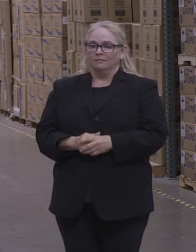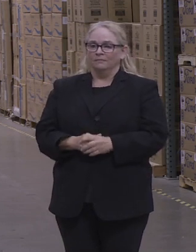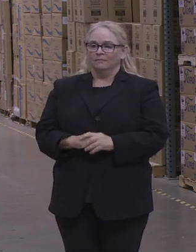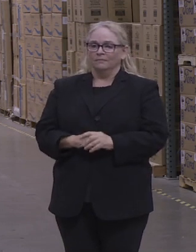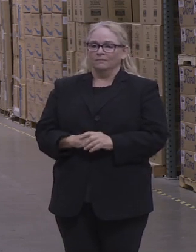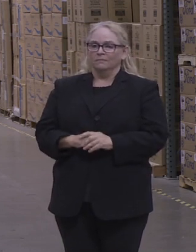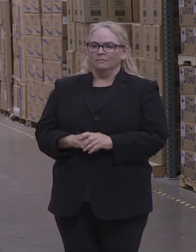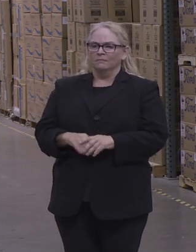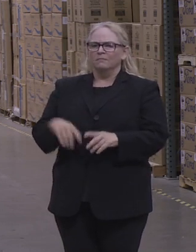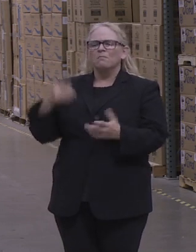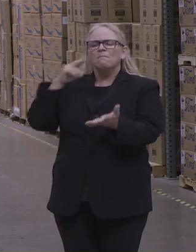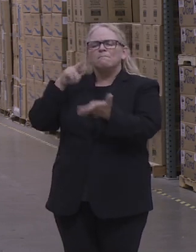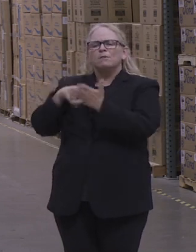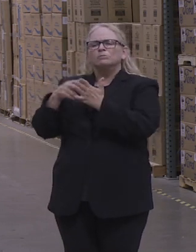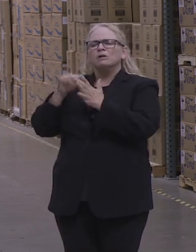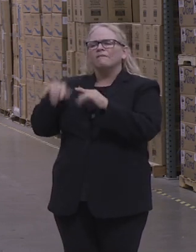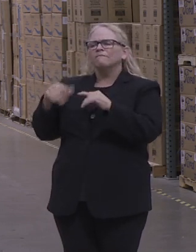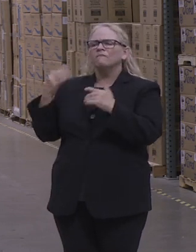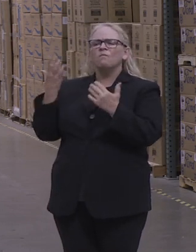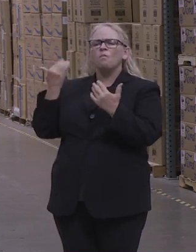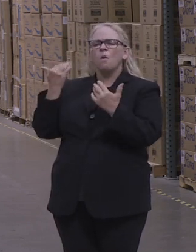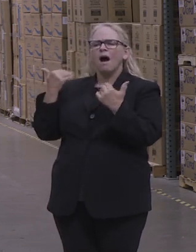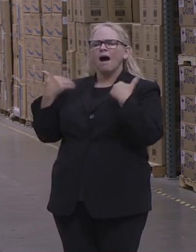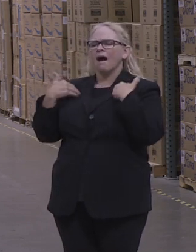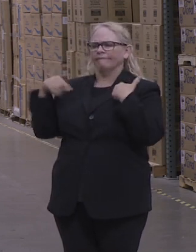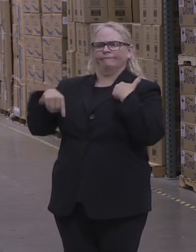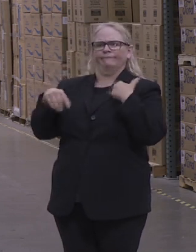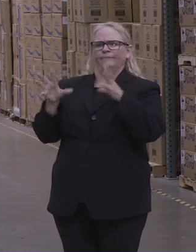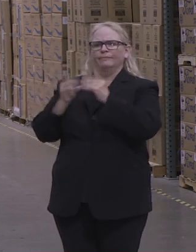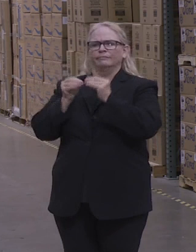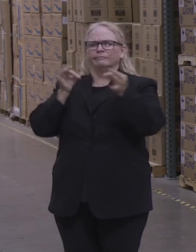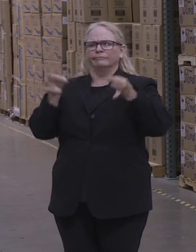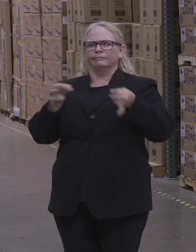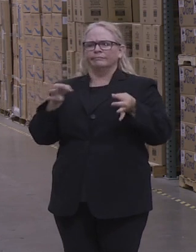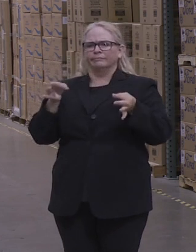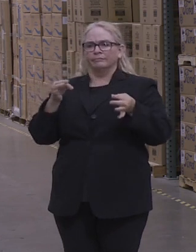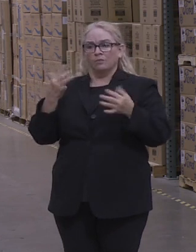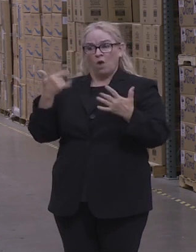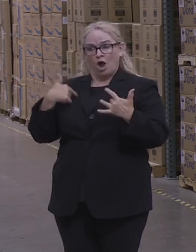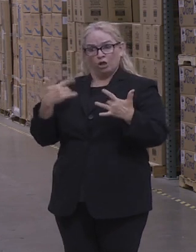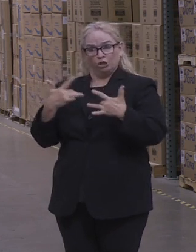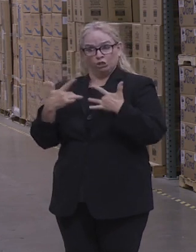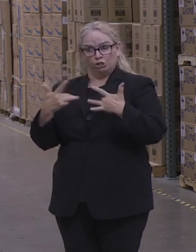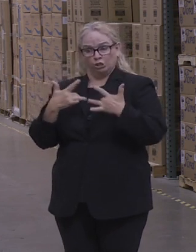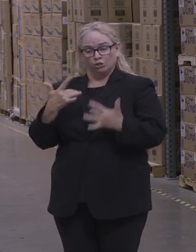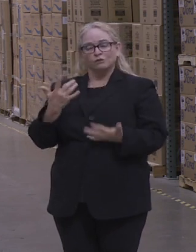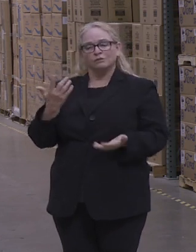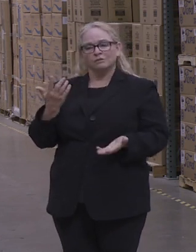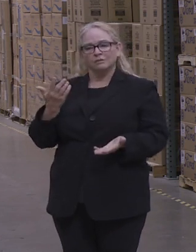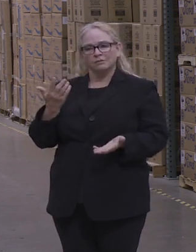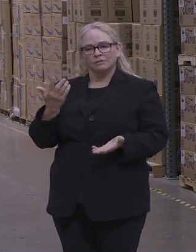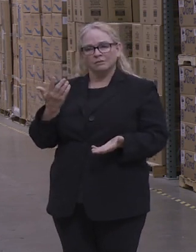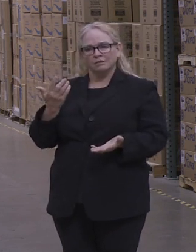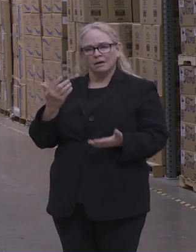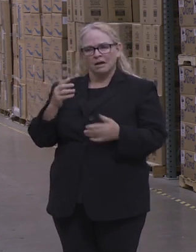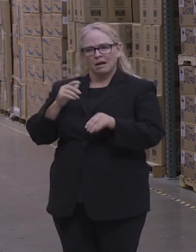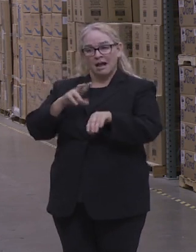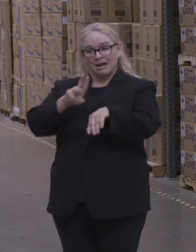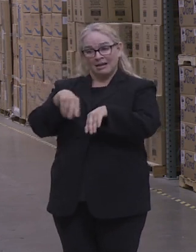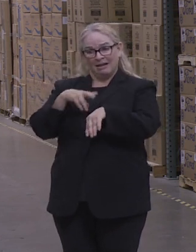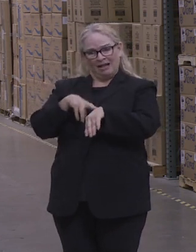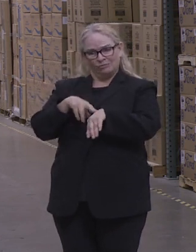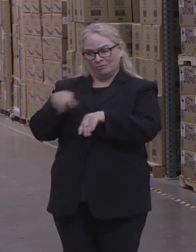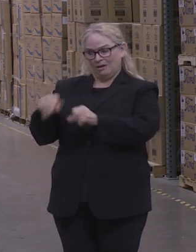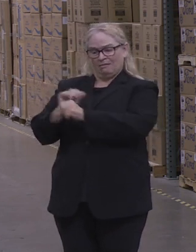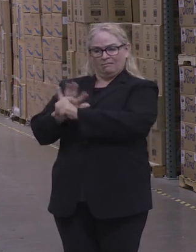the presentation today with that cause of concern is also highlighted by the nature of this virus now